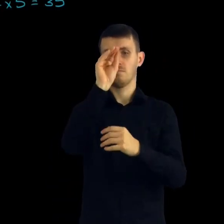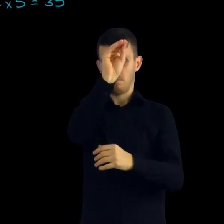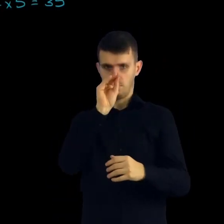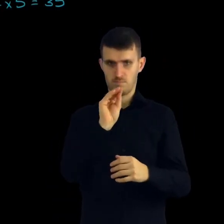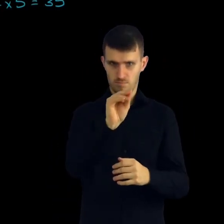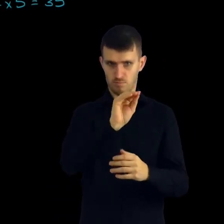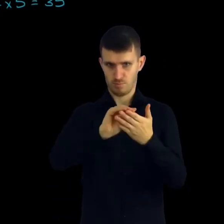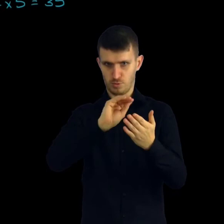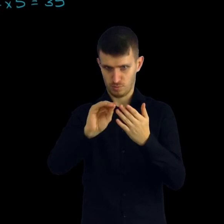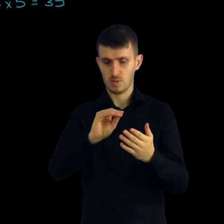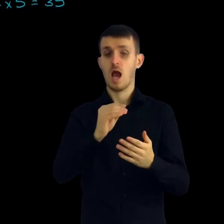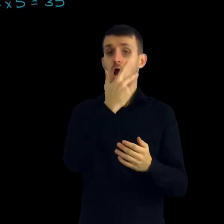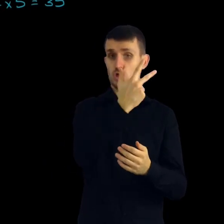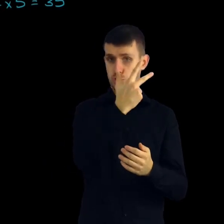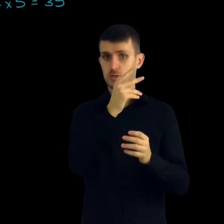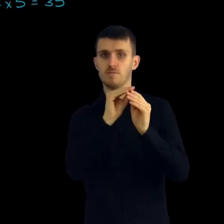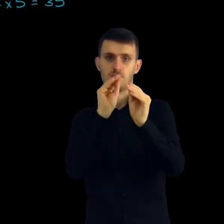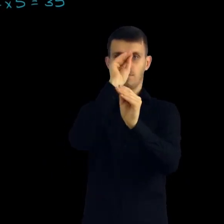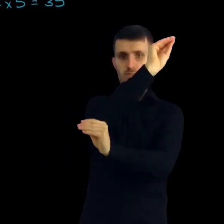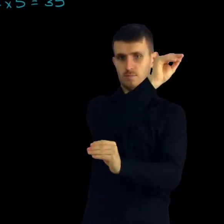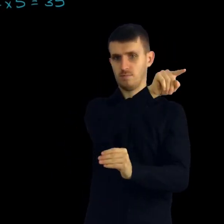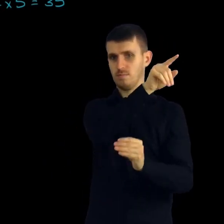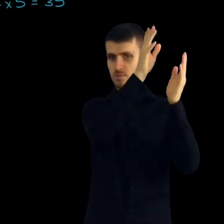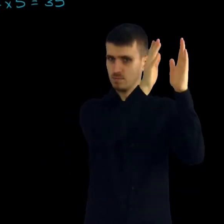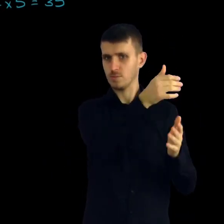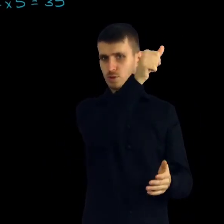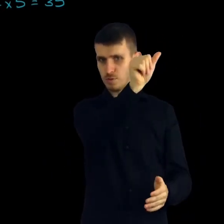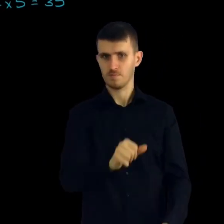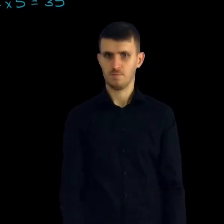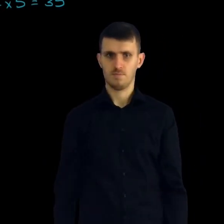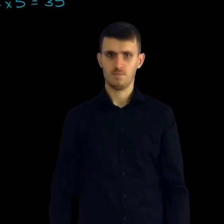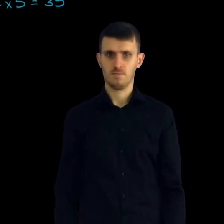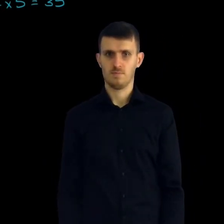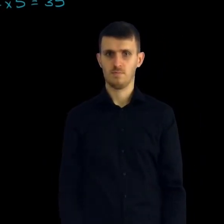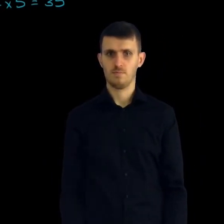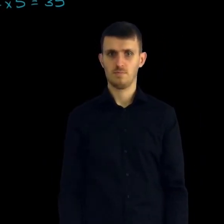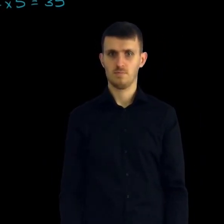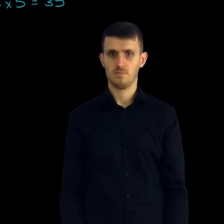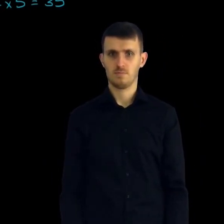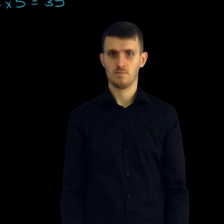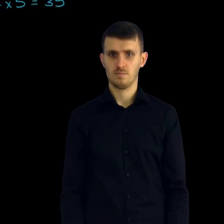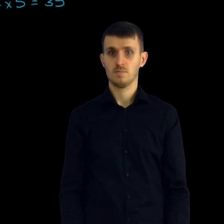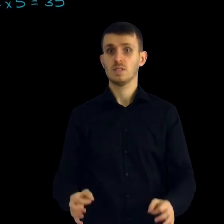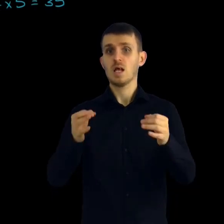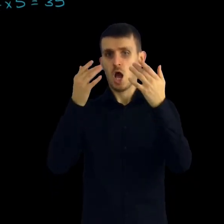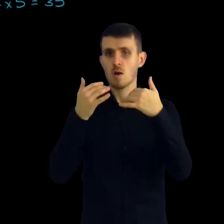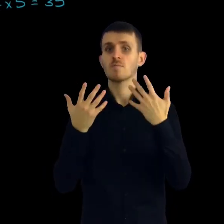35 plus 2 is 37. Now, we write the 7 right over here in the tens place and carry the